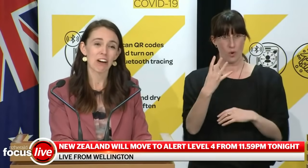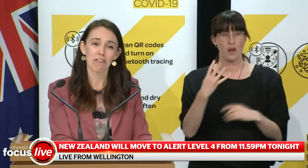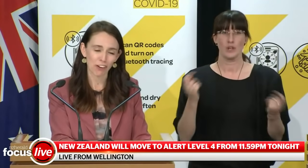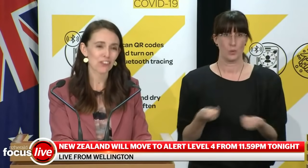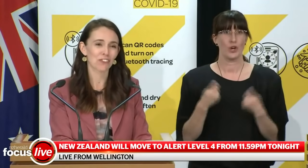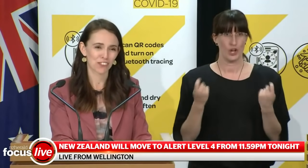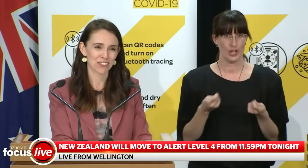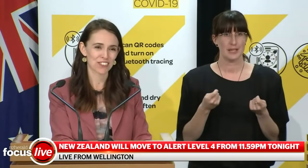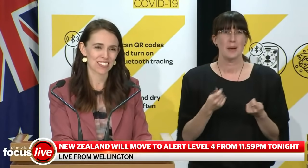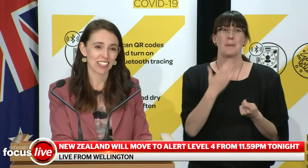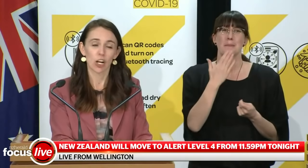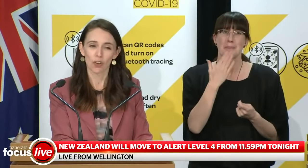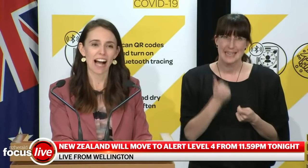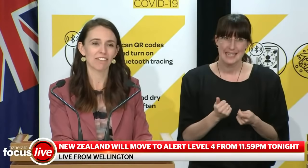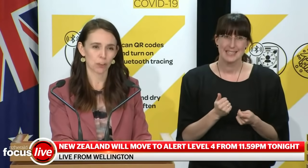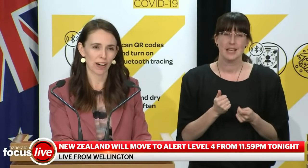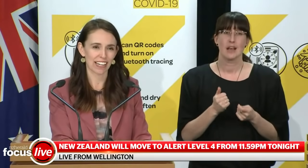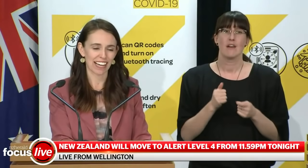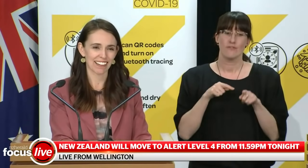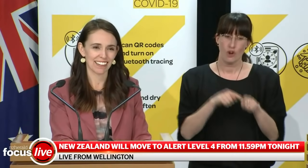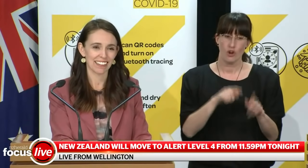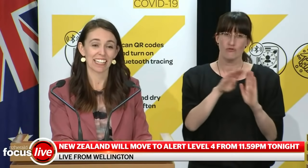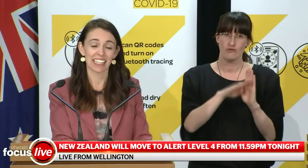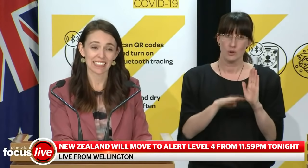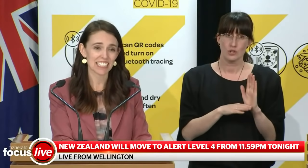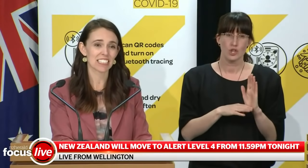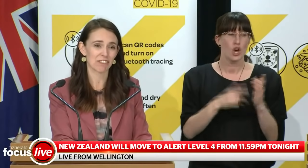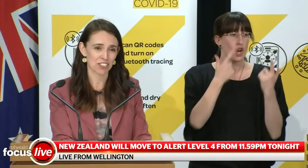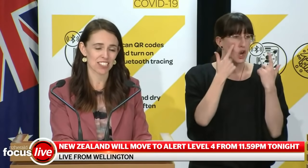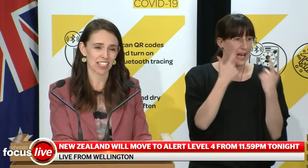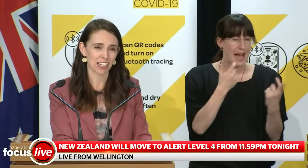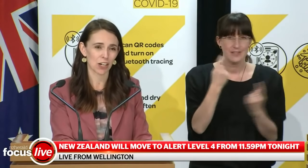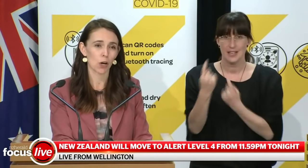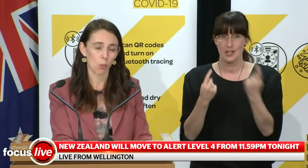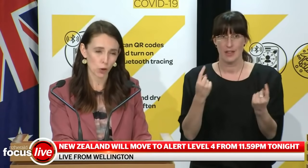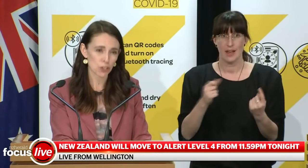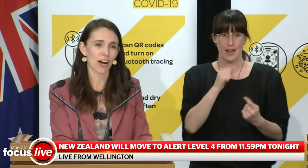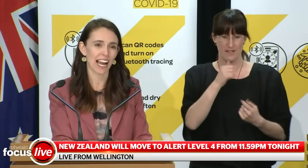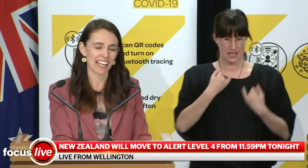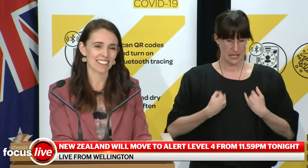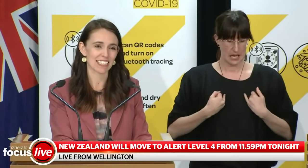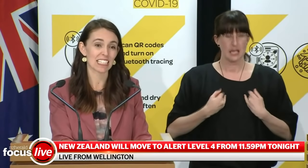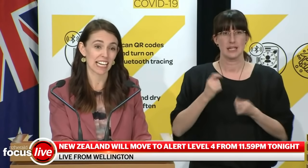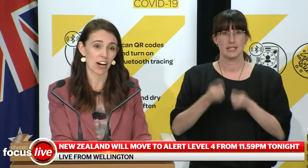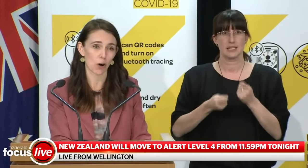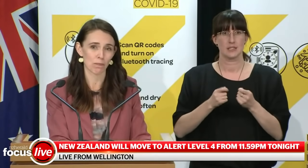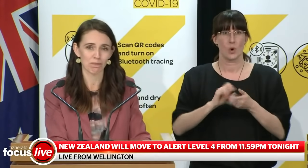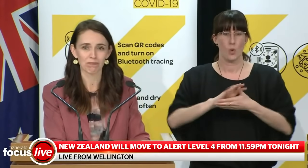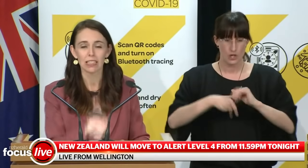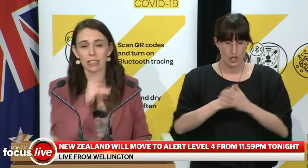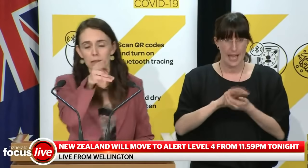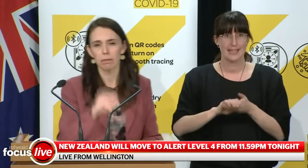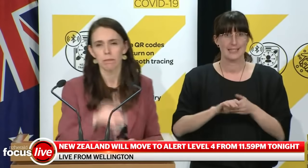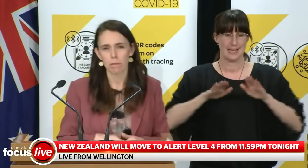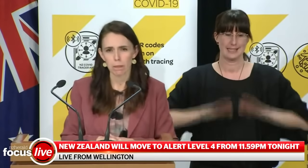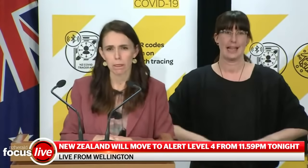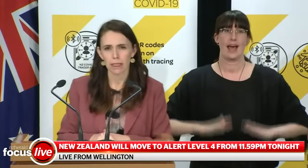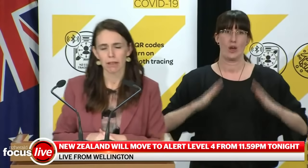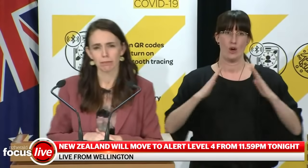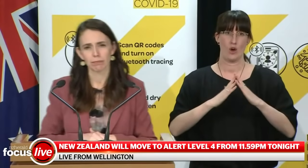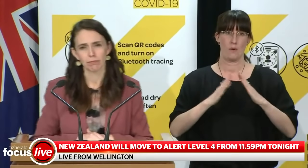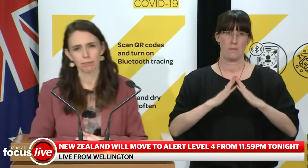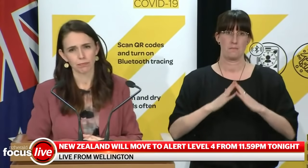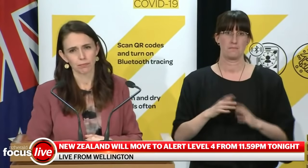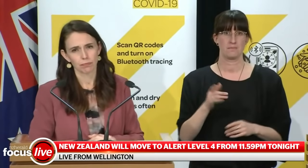please follow the rules, look after one another, get a test if you're sick, wash your hands, stay home. Is it your view,